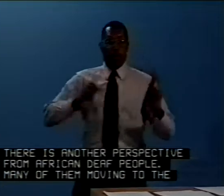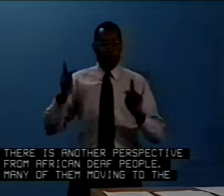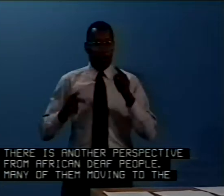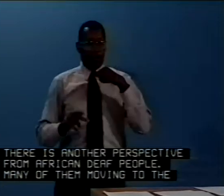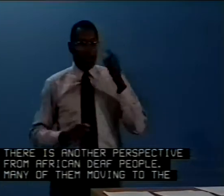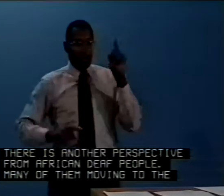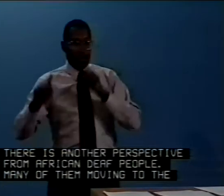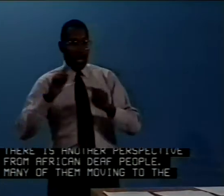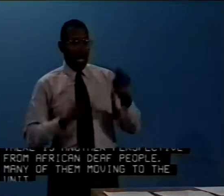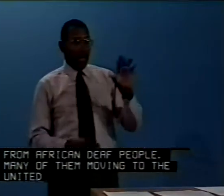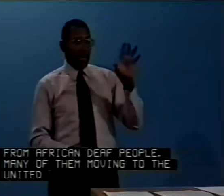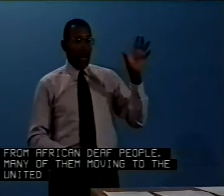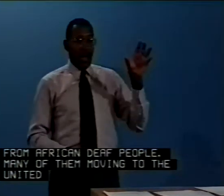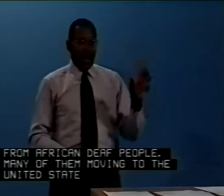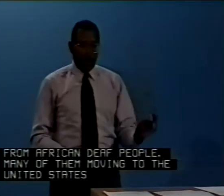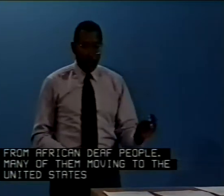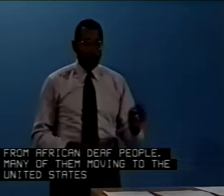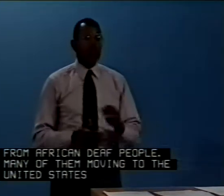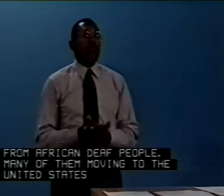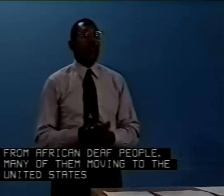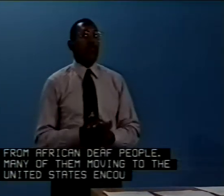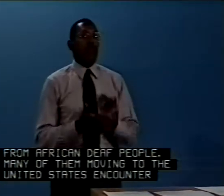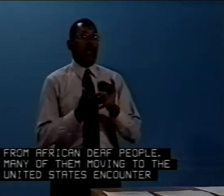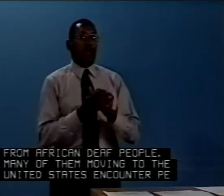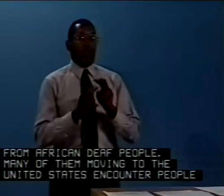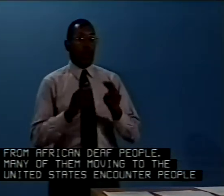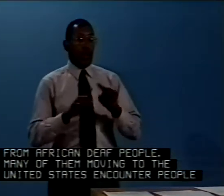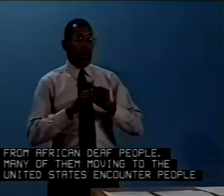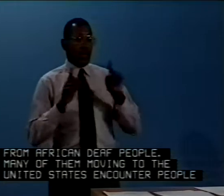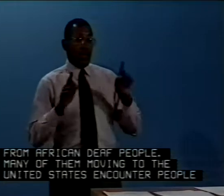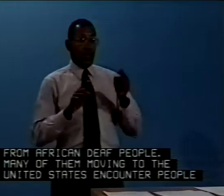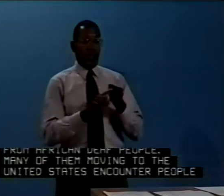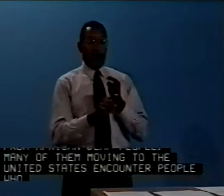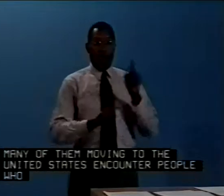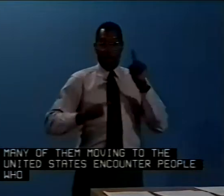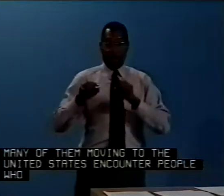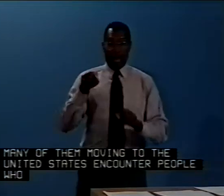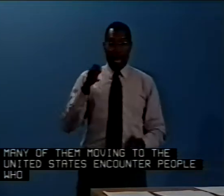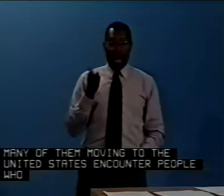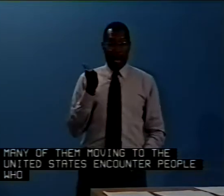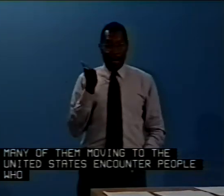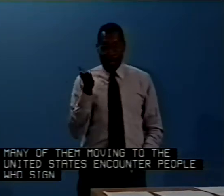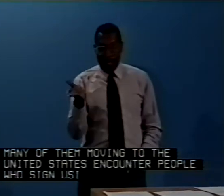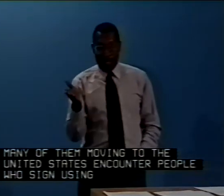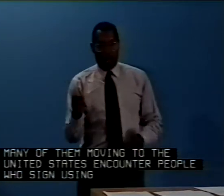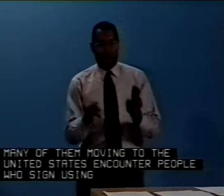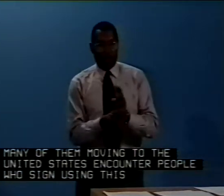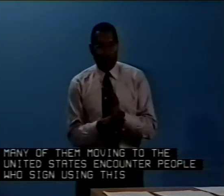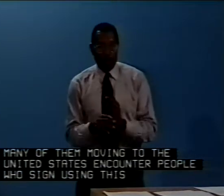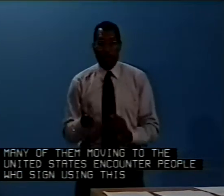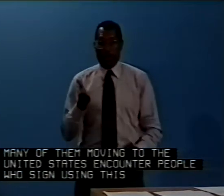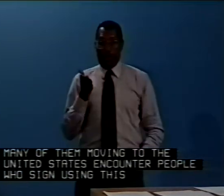encounter people who sign using this one for Africa, which is very different from the sign that they themselves